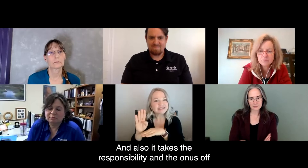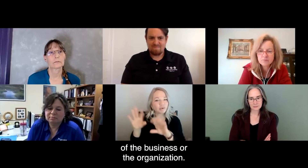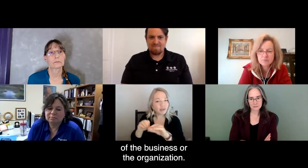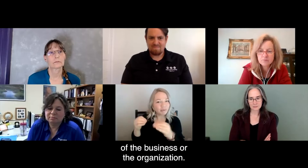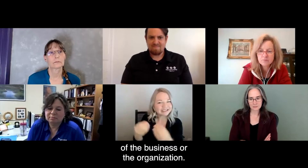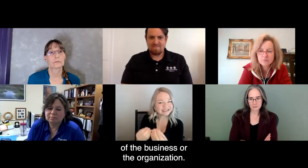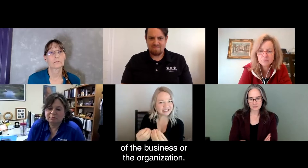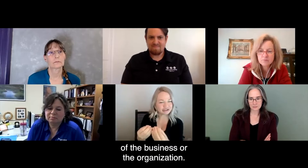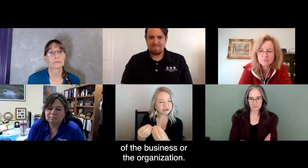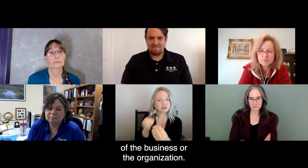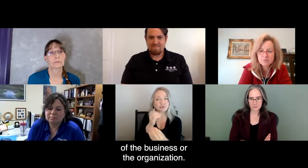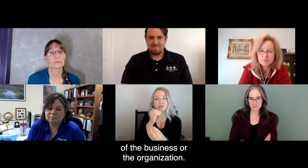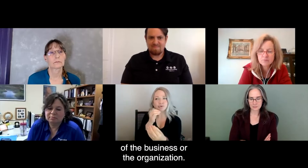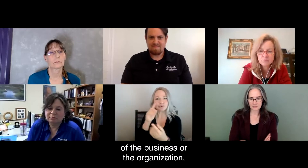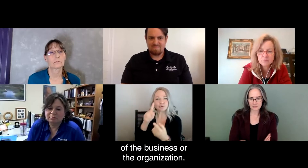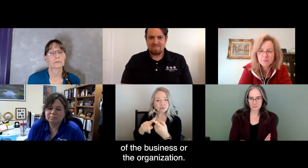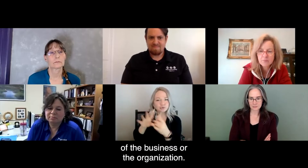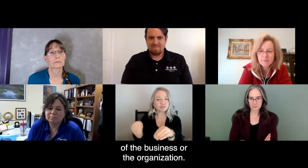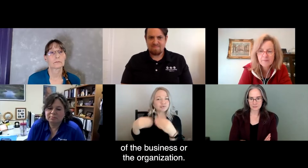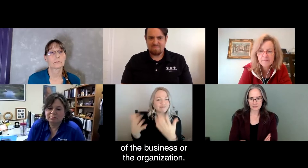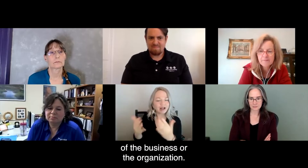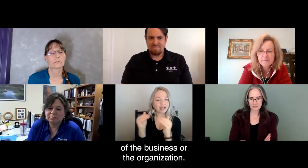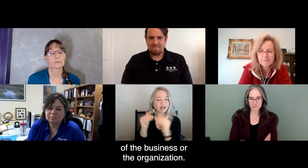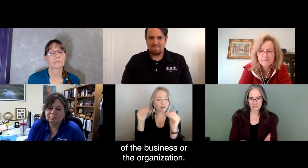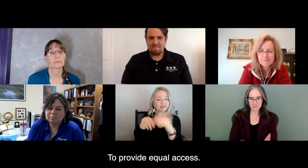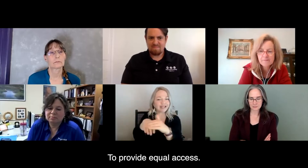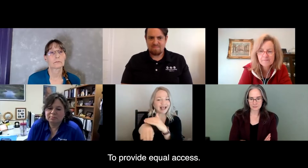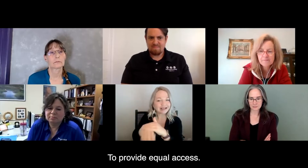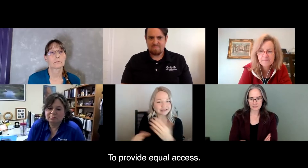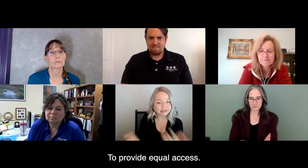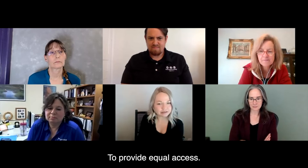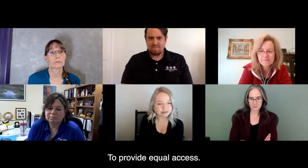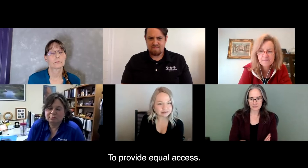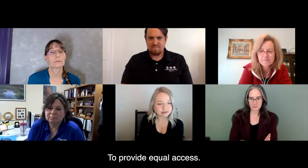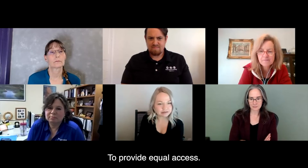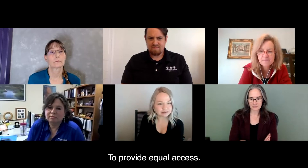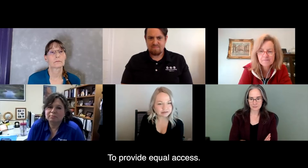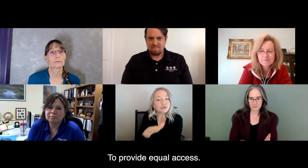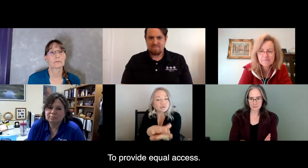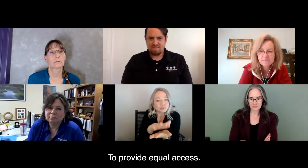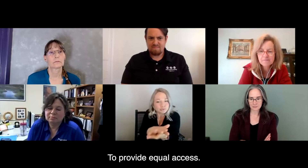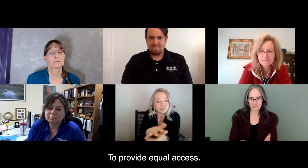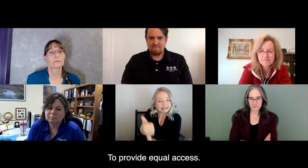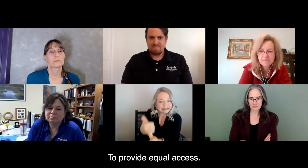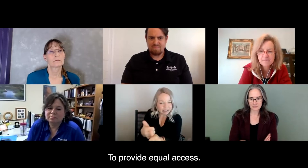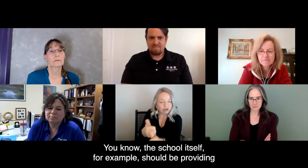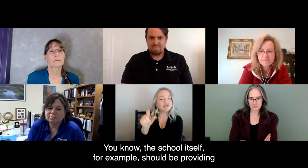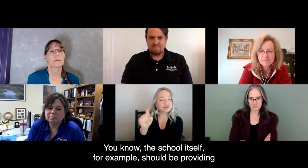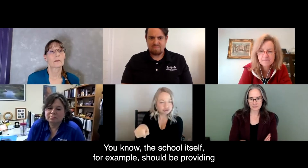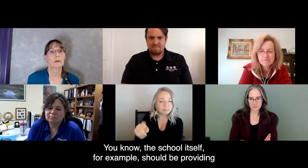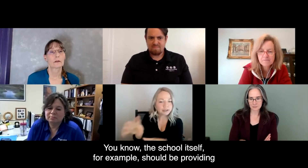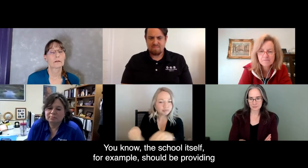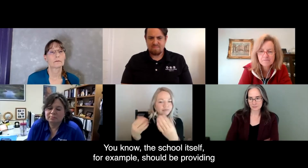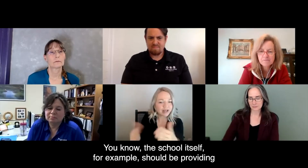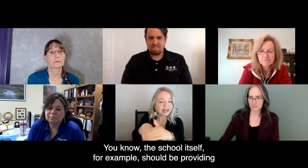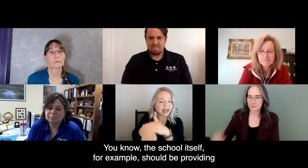onus off of the business or the organization to provide equal access. You know,